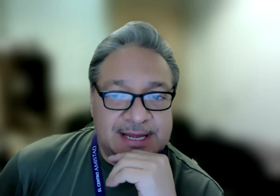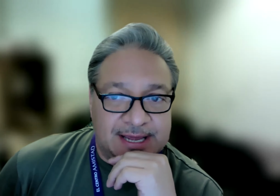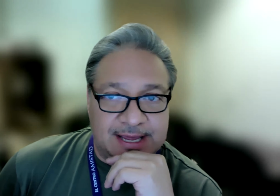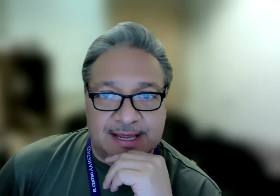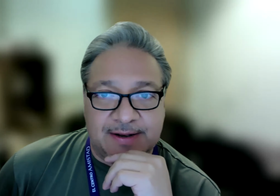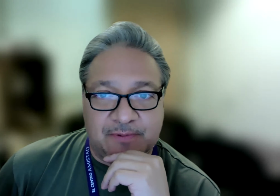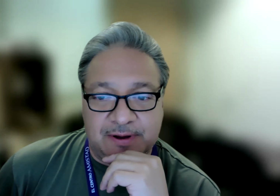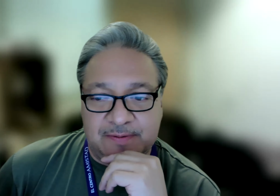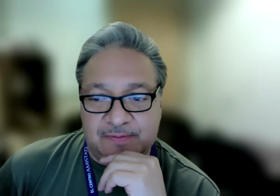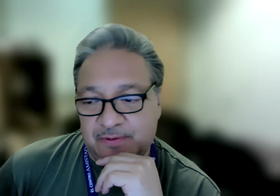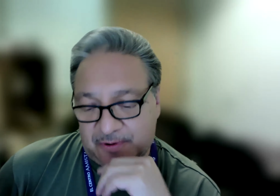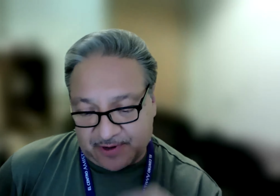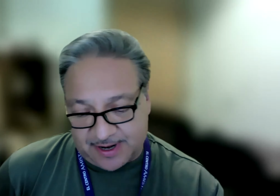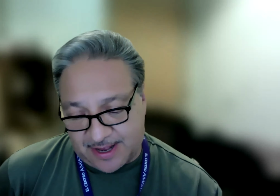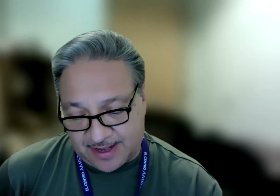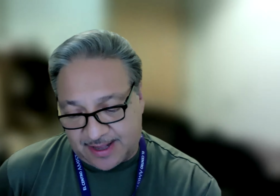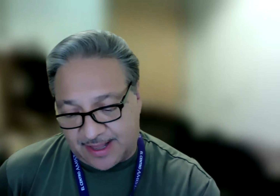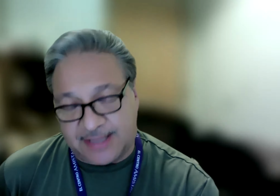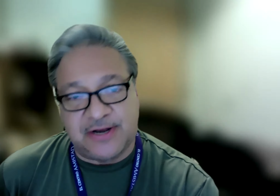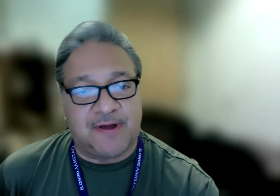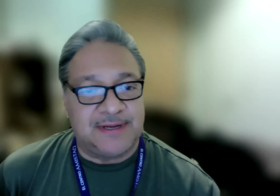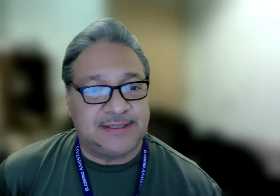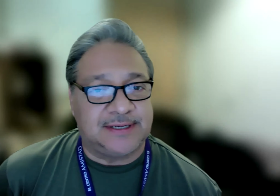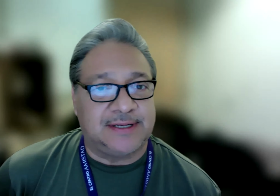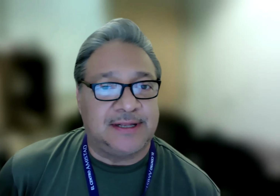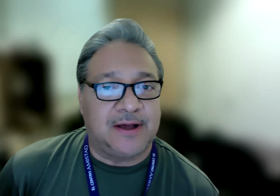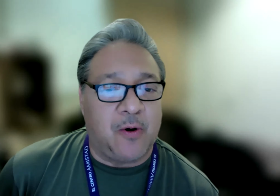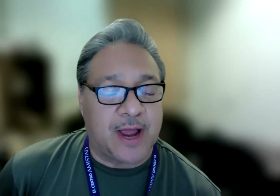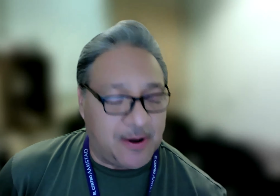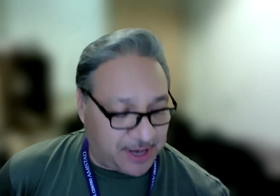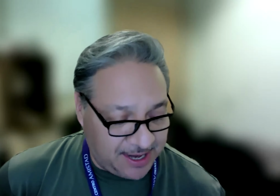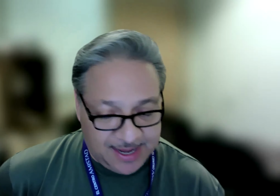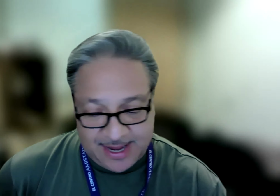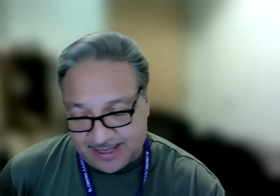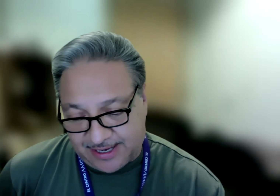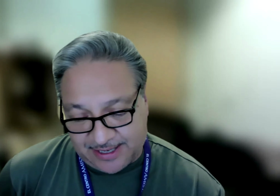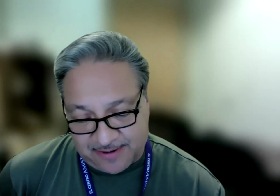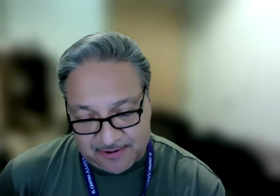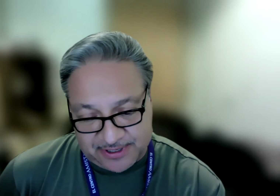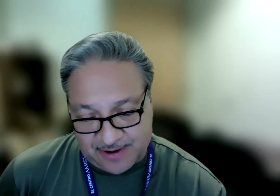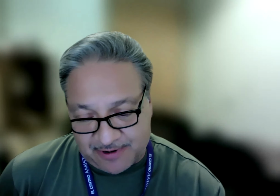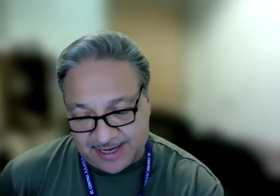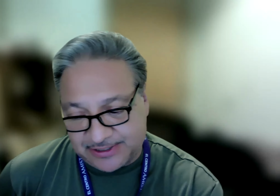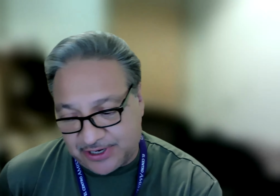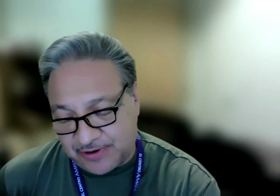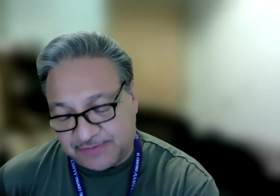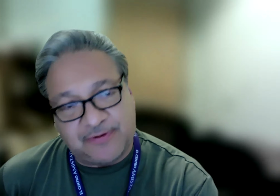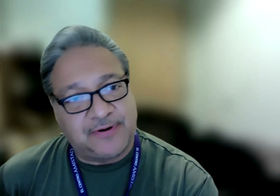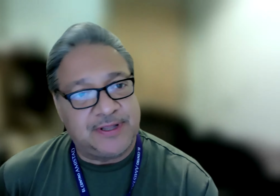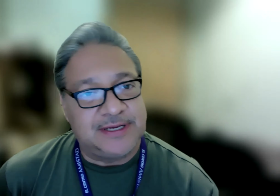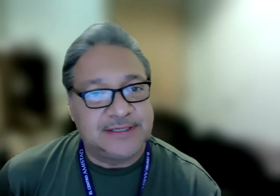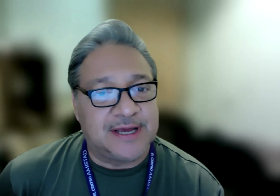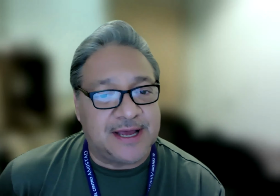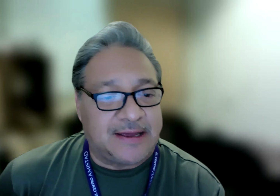Boulder, and we do work with a lot of Latino families in the whole county. I think the word that I would like to use